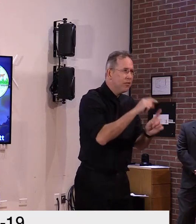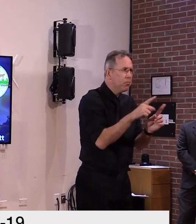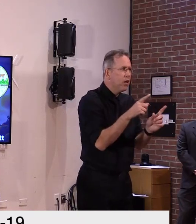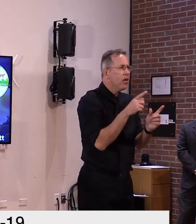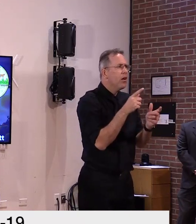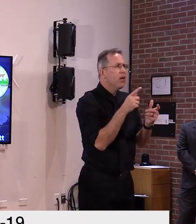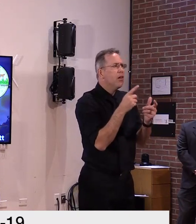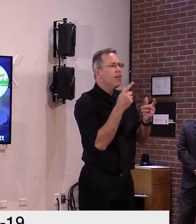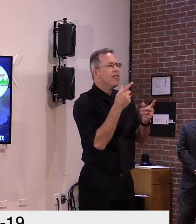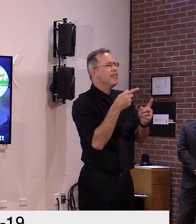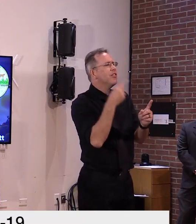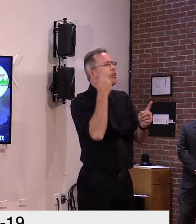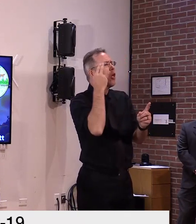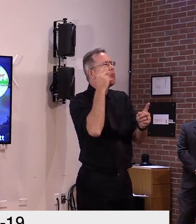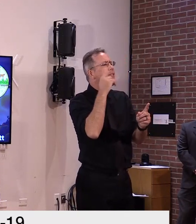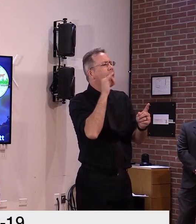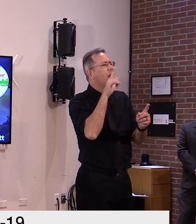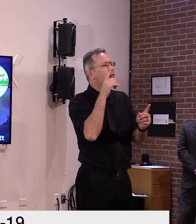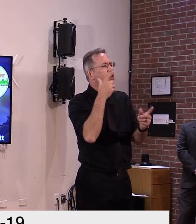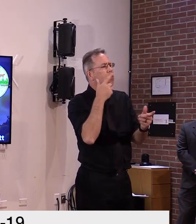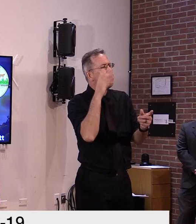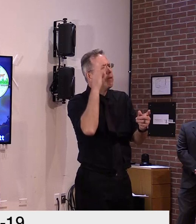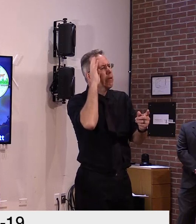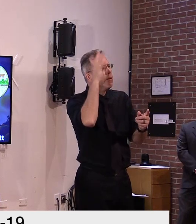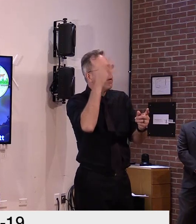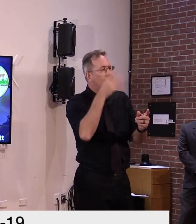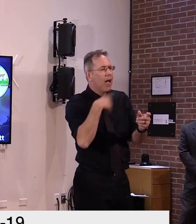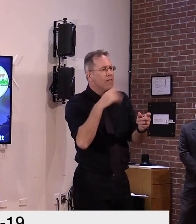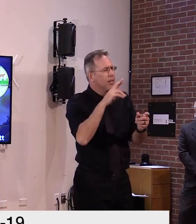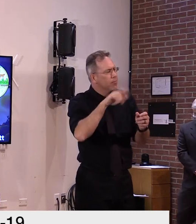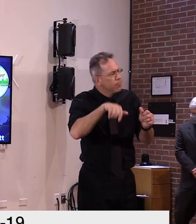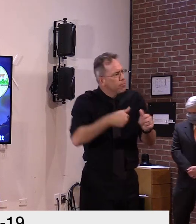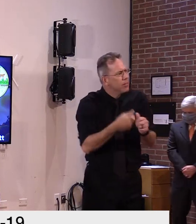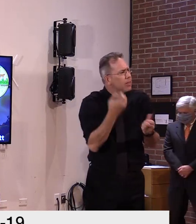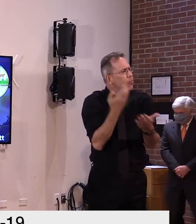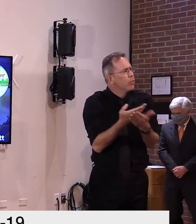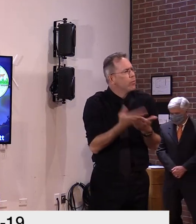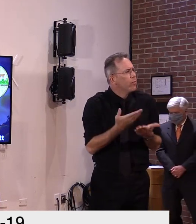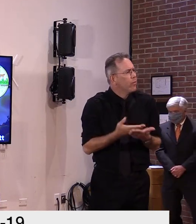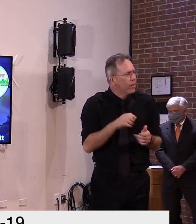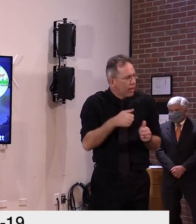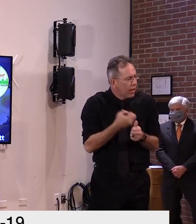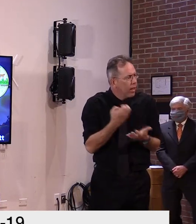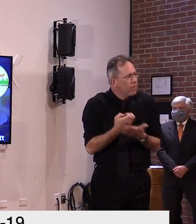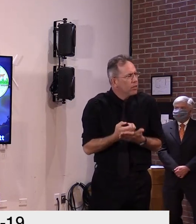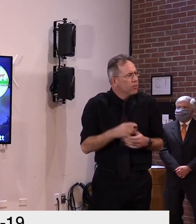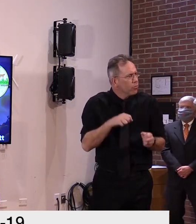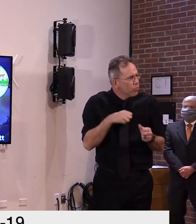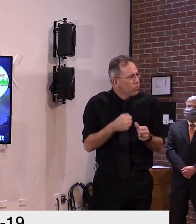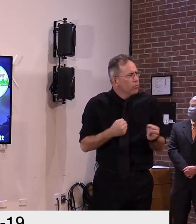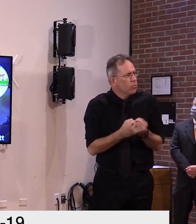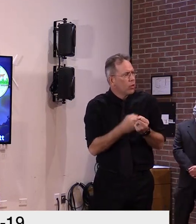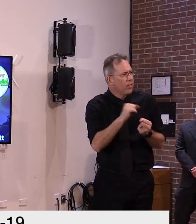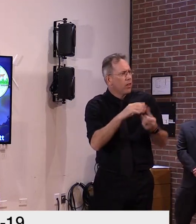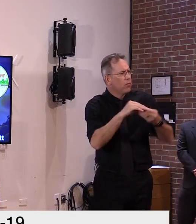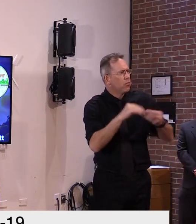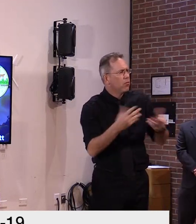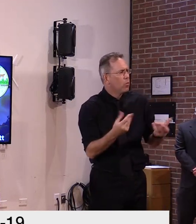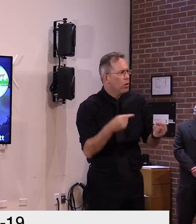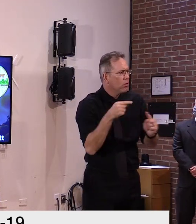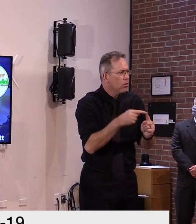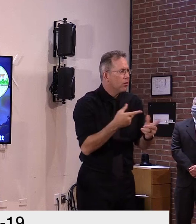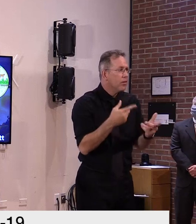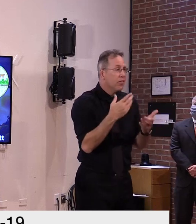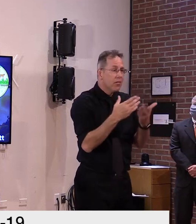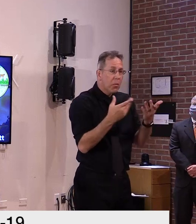the data looks the way it is. And sometimes it's because they're undercounting COVID. Other times it's because being